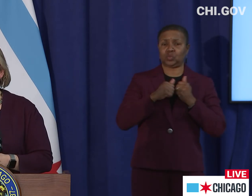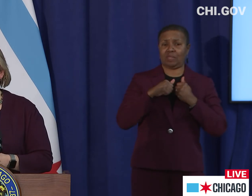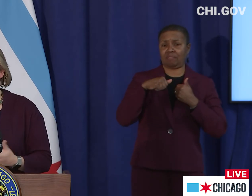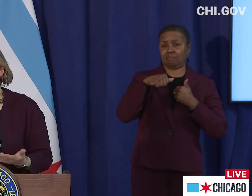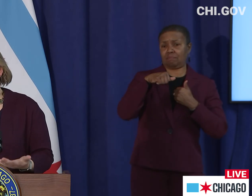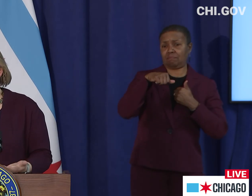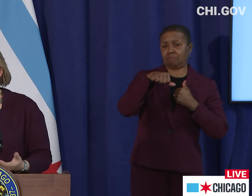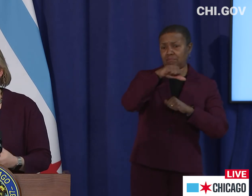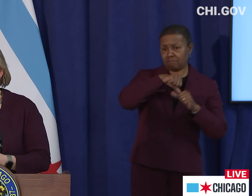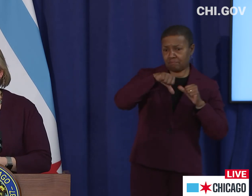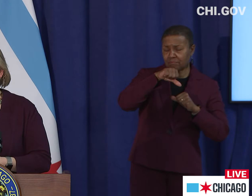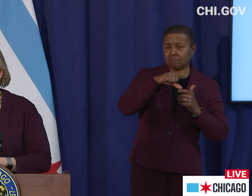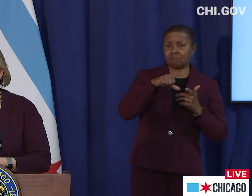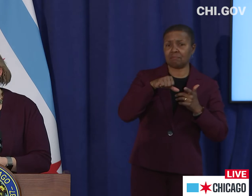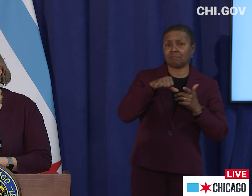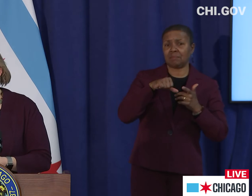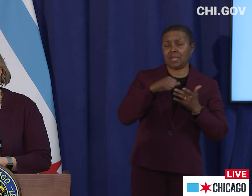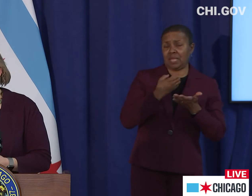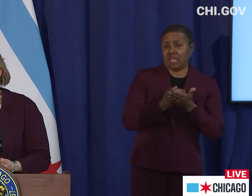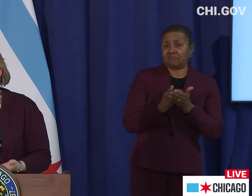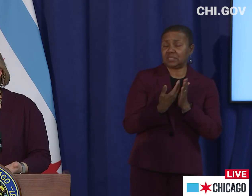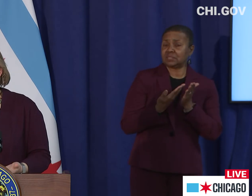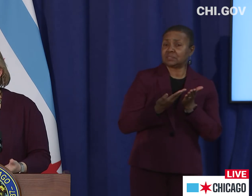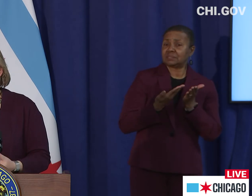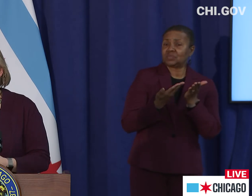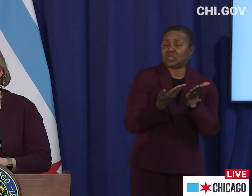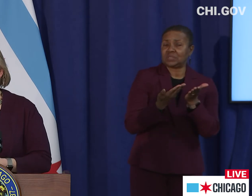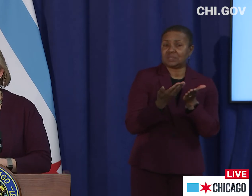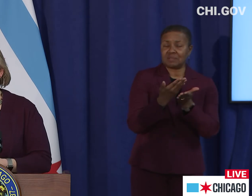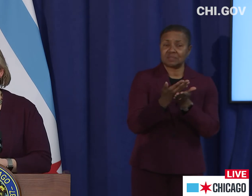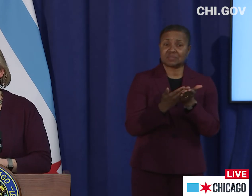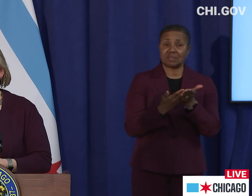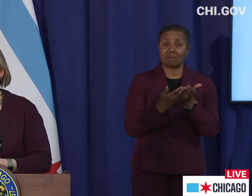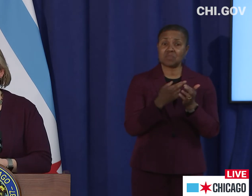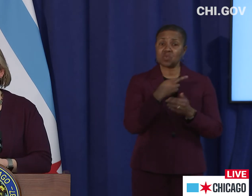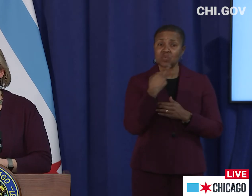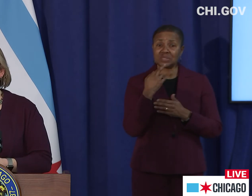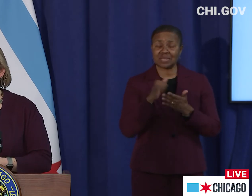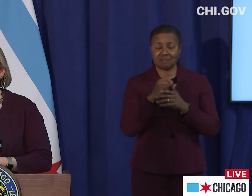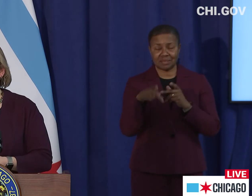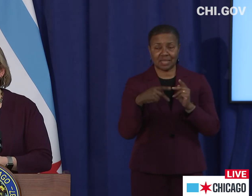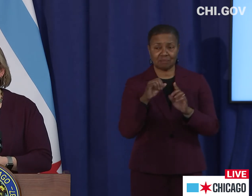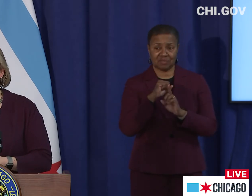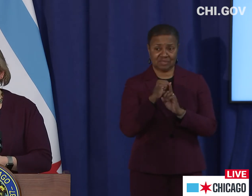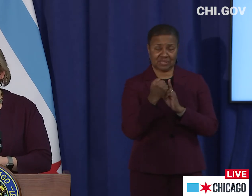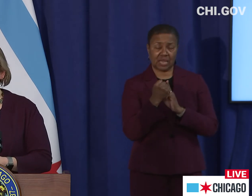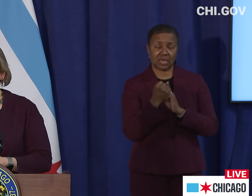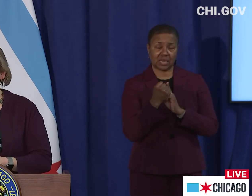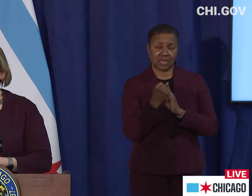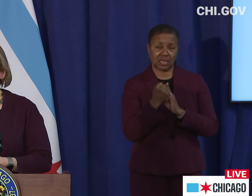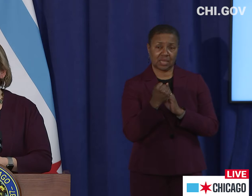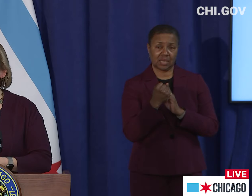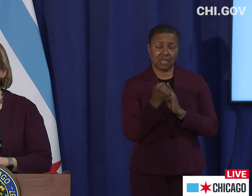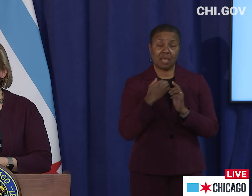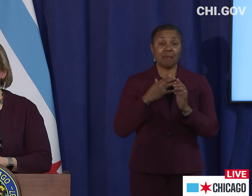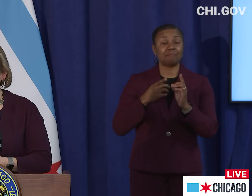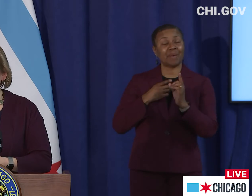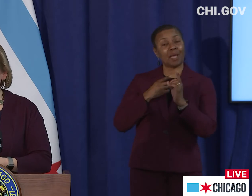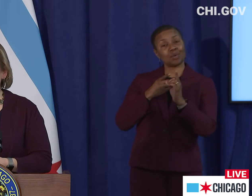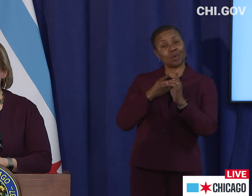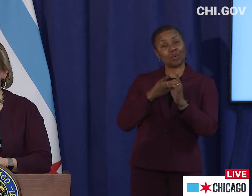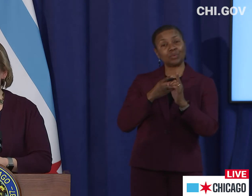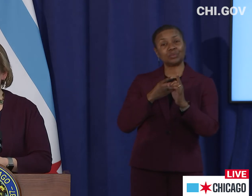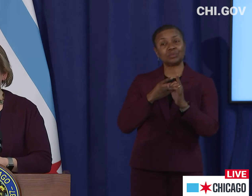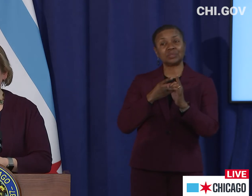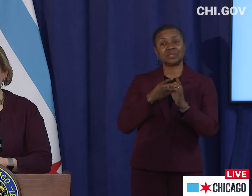the evidence suggests that there is some more risk in those settings. My goal is to